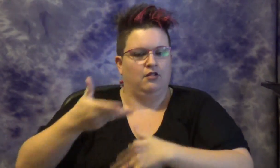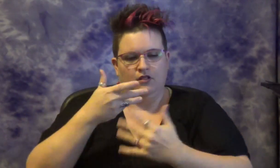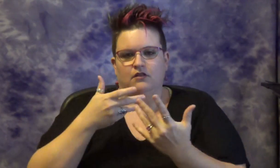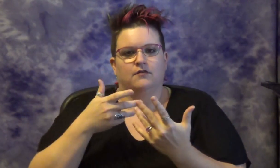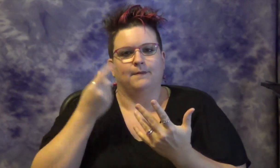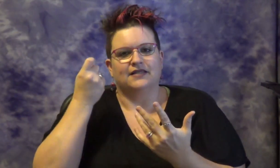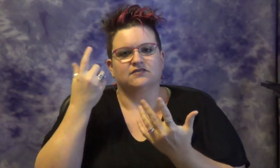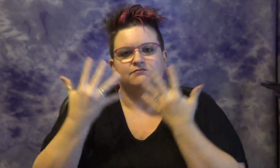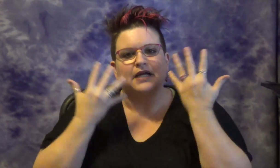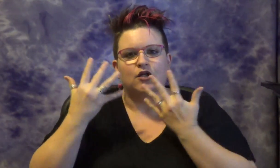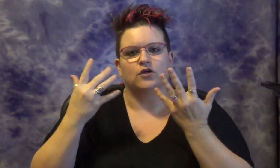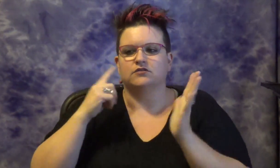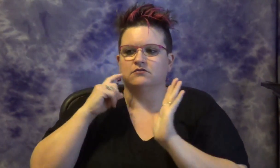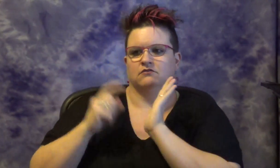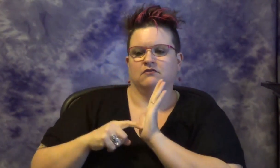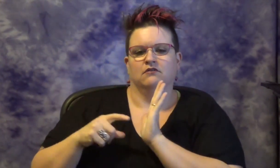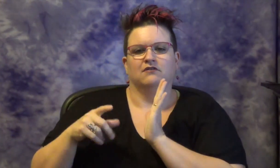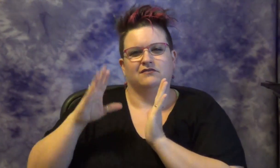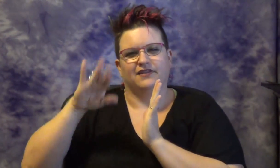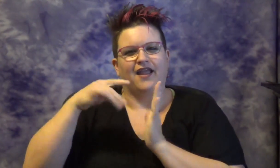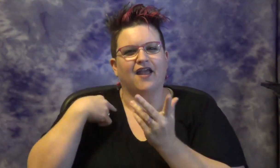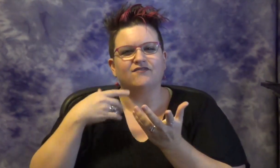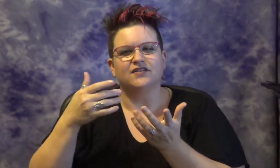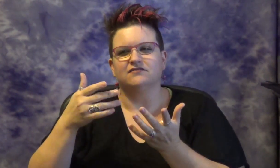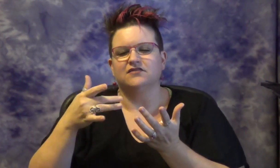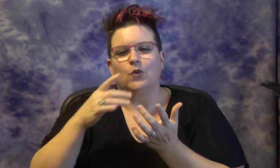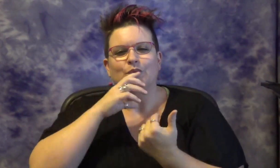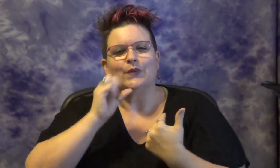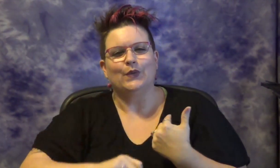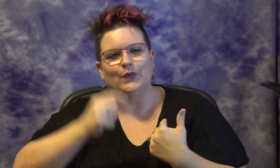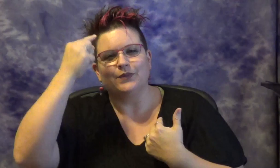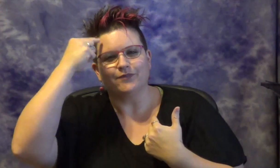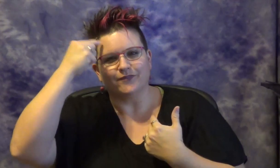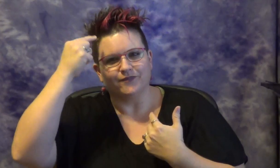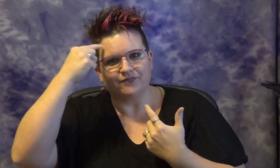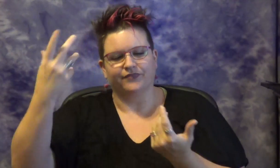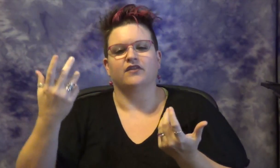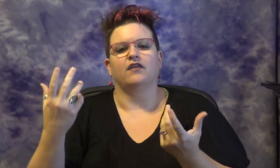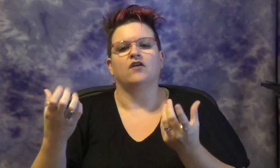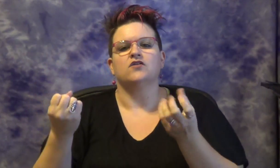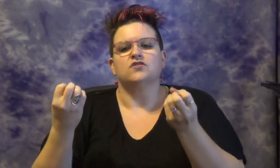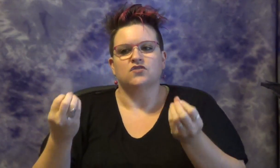severely isolated. They have not been able to actually socialize with other people.